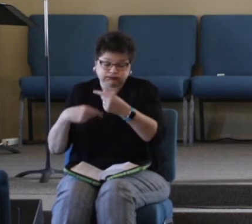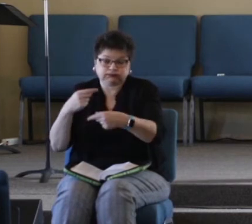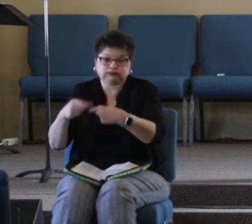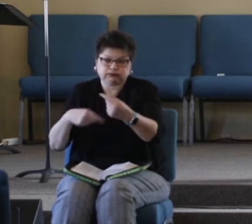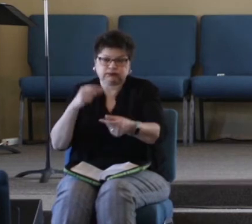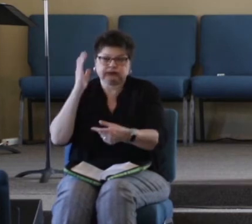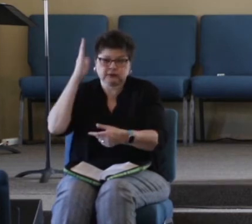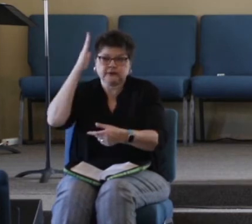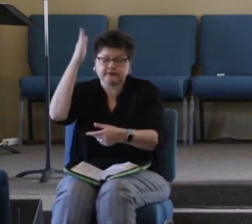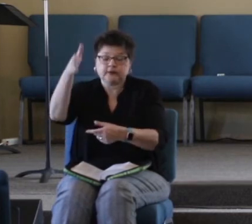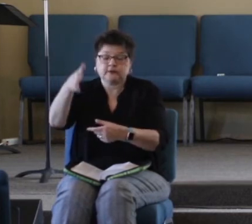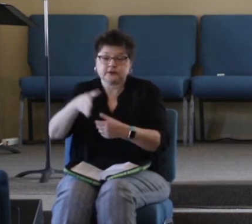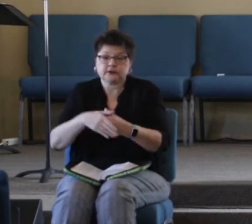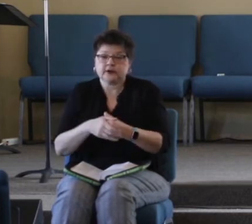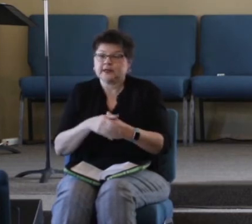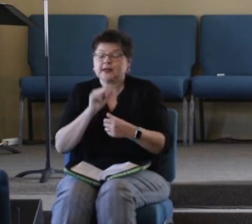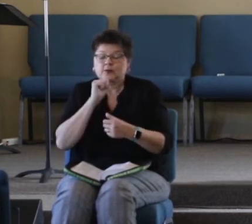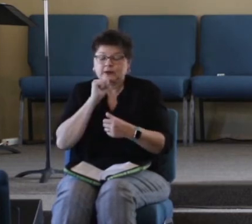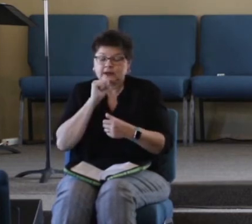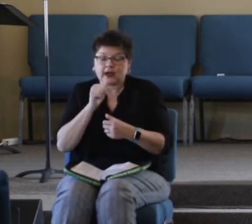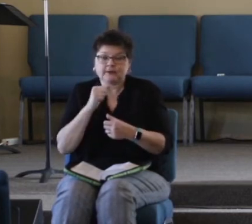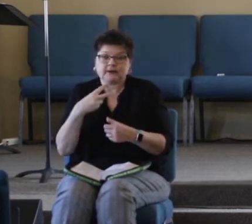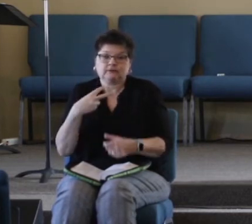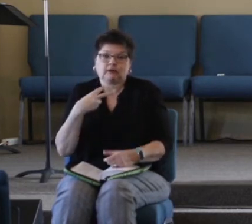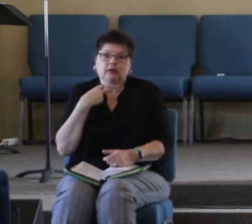not be stuck